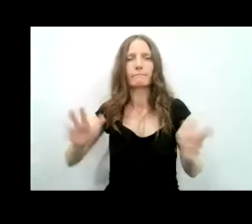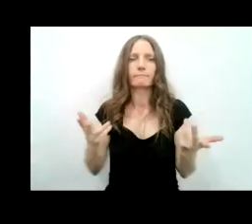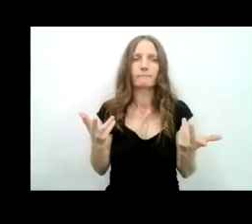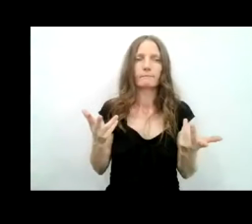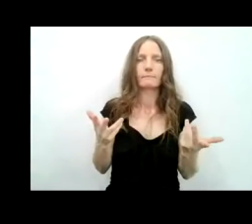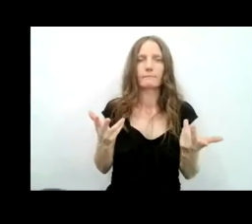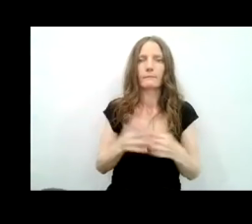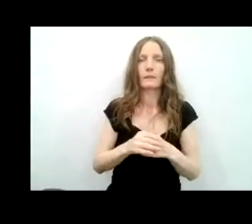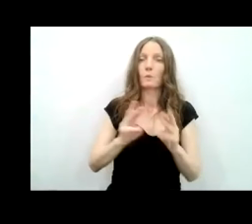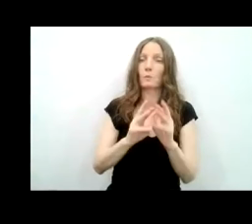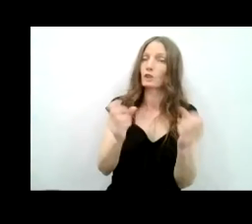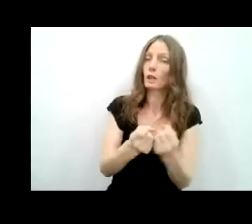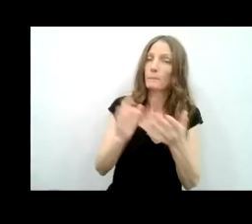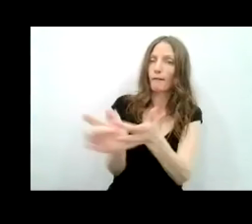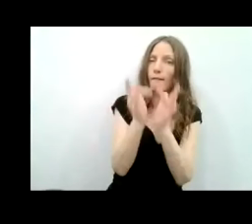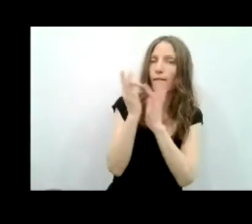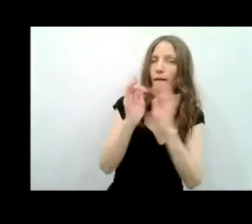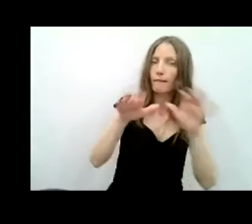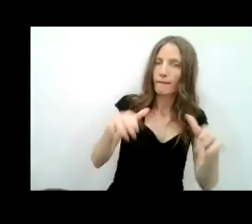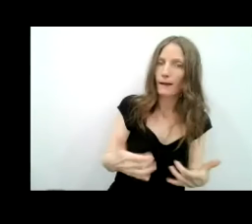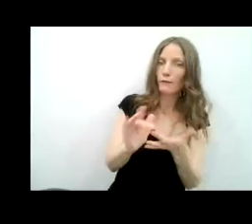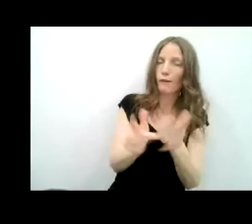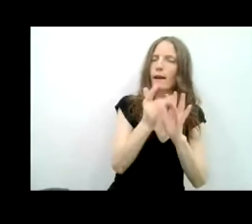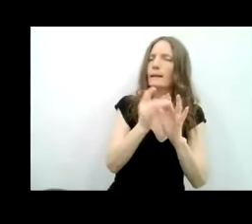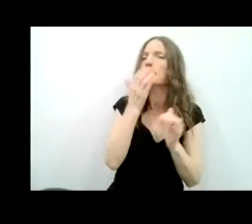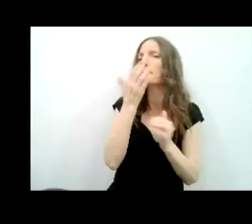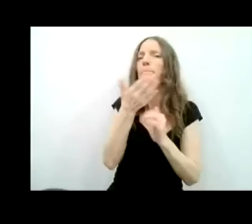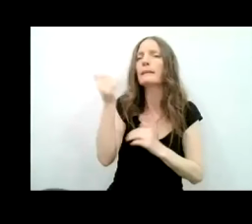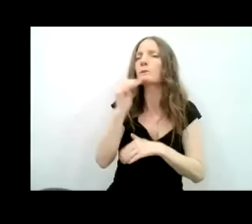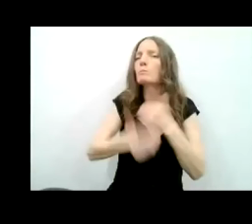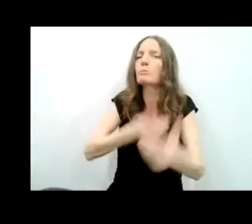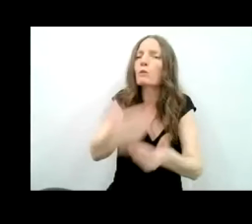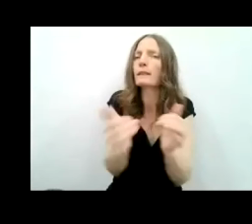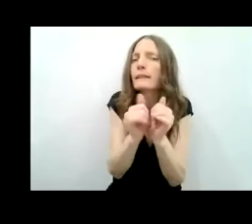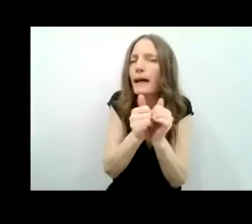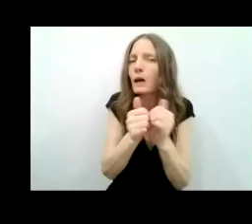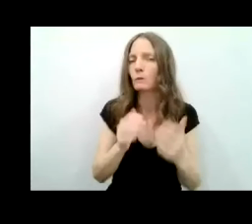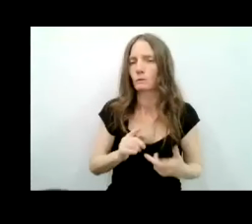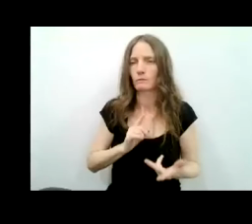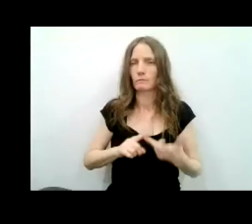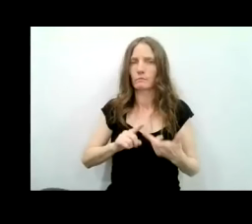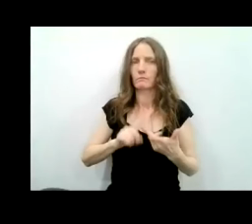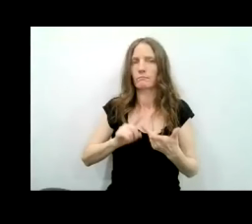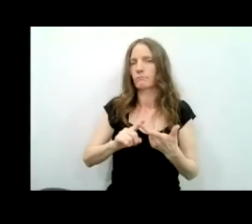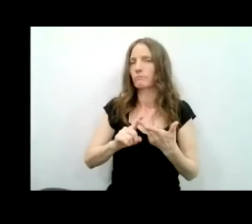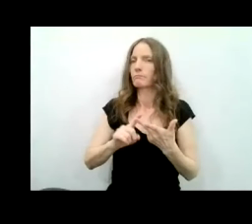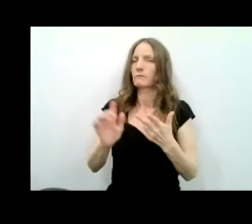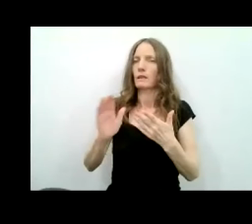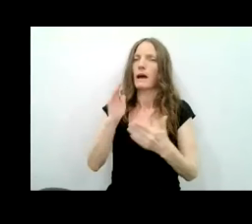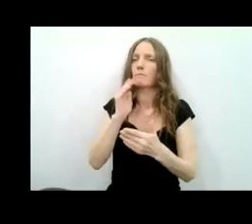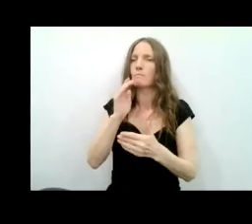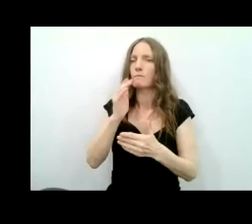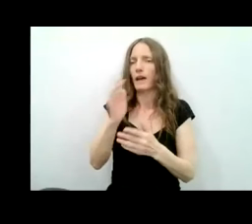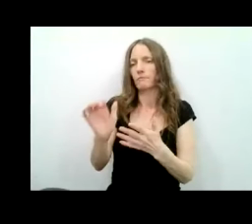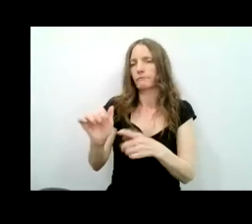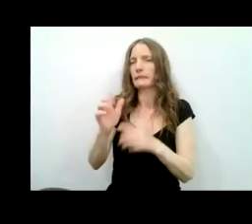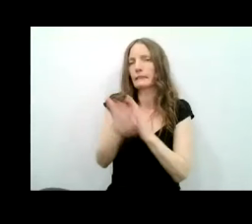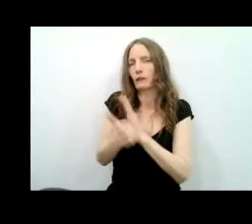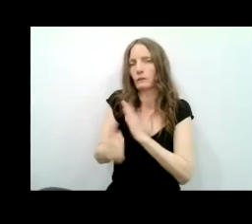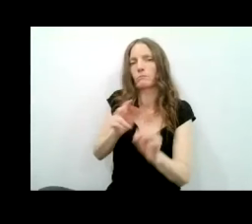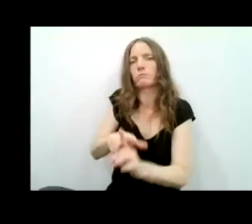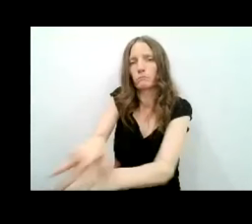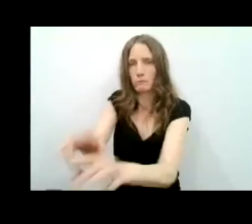or classes, and then also those tactics that I mentioned that we can start using. So I should say right off the